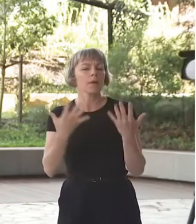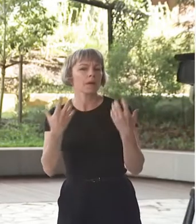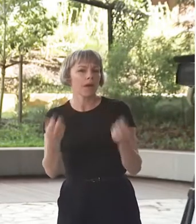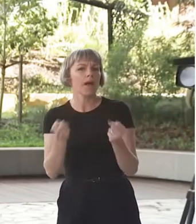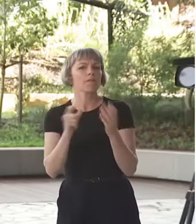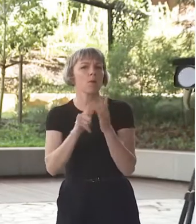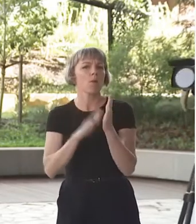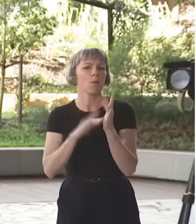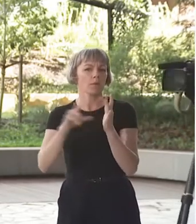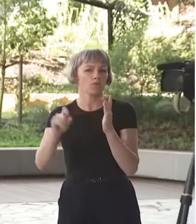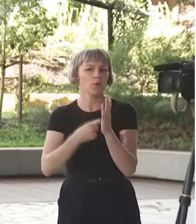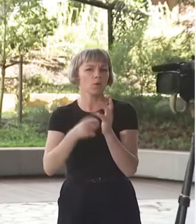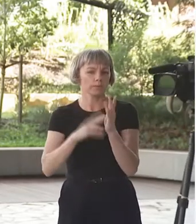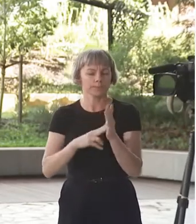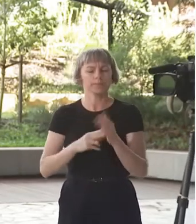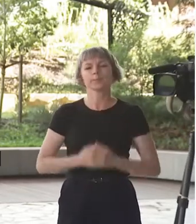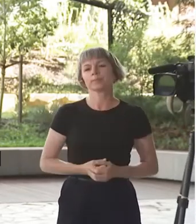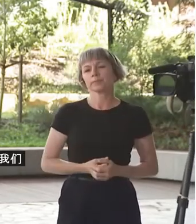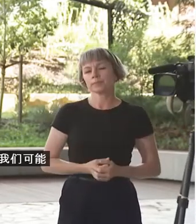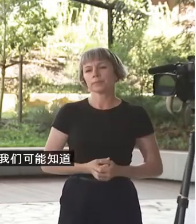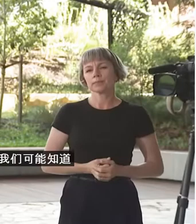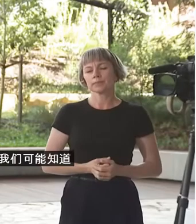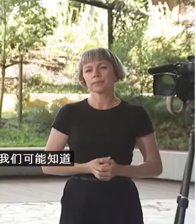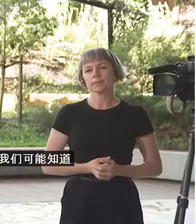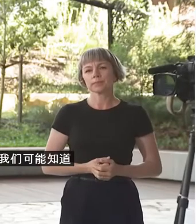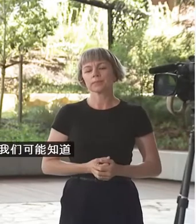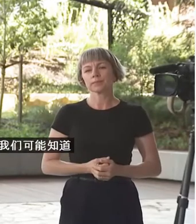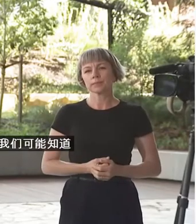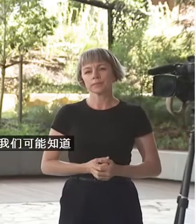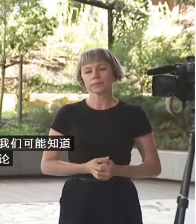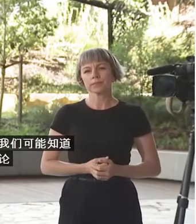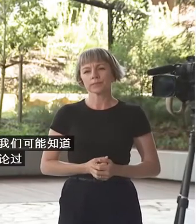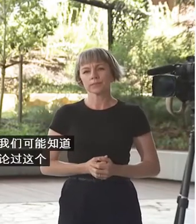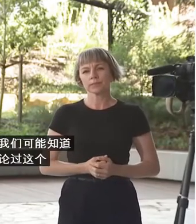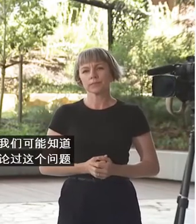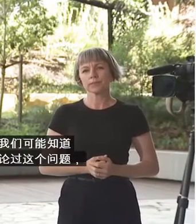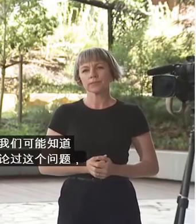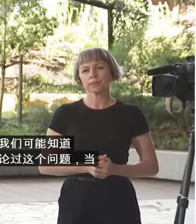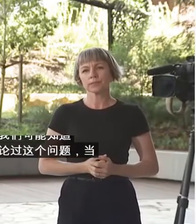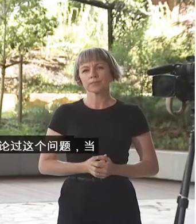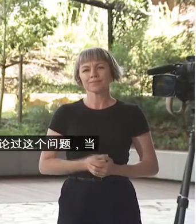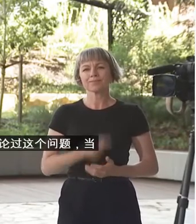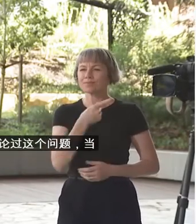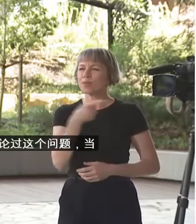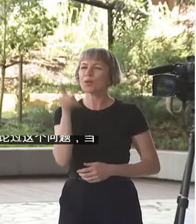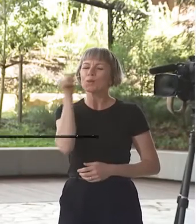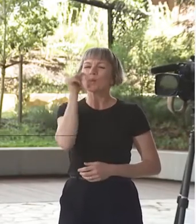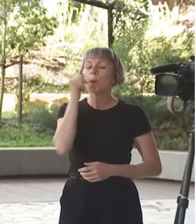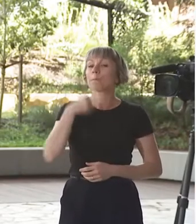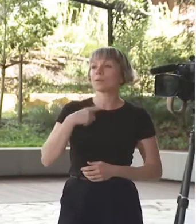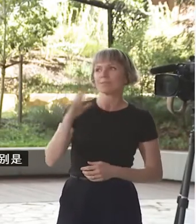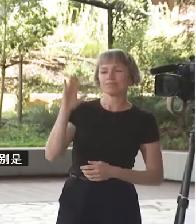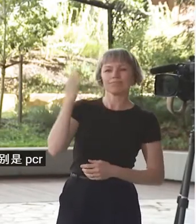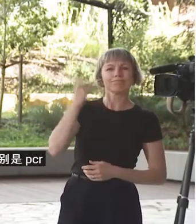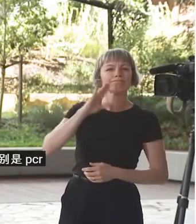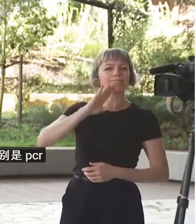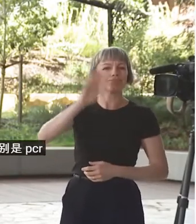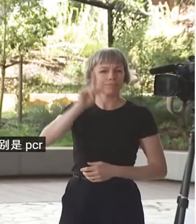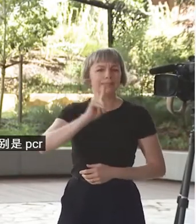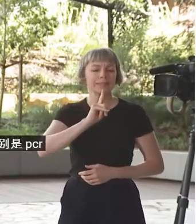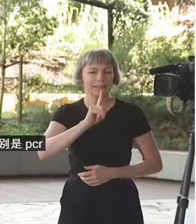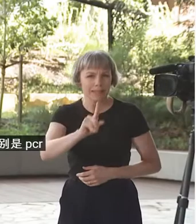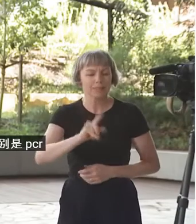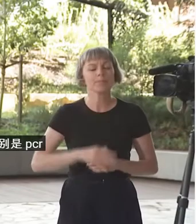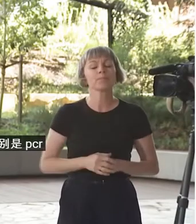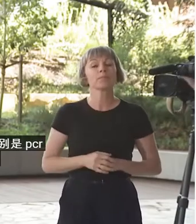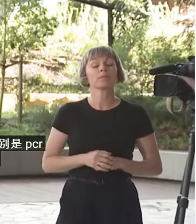clearly excluding, people are probably aware that we've talked about this before, that when you test someone, particularly the PCR